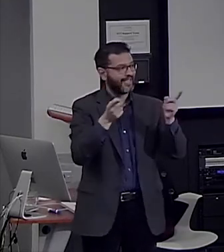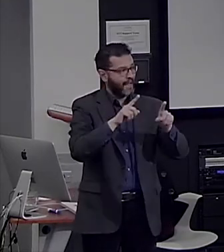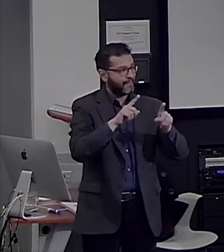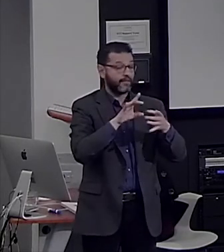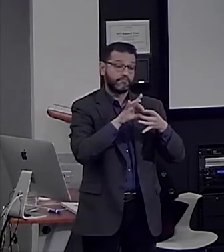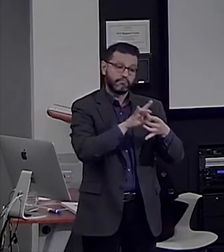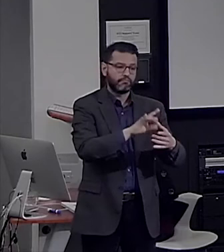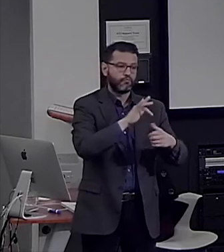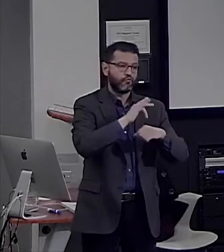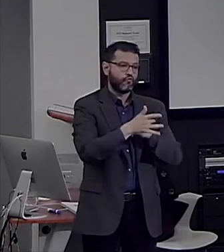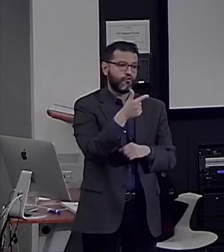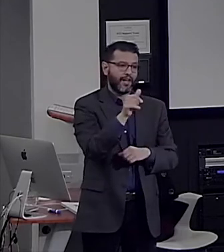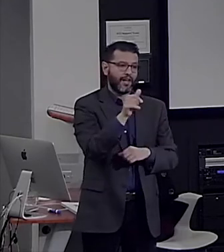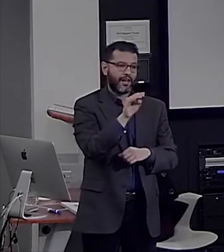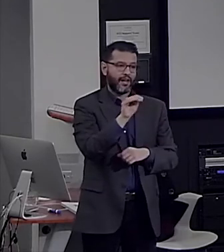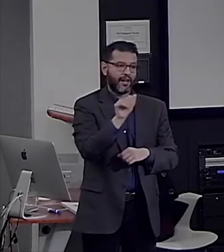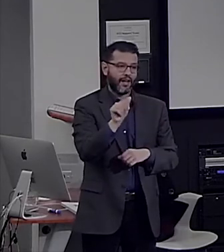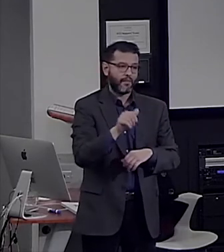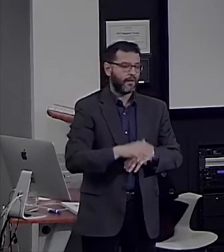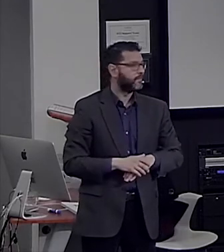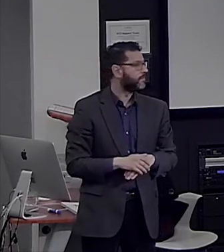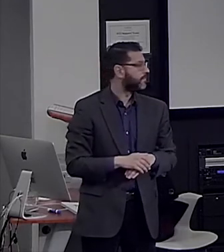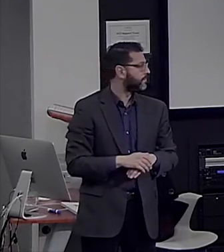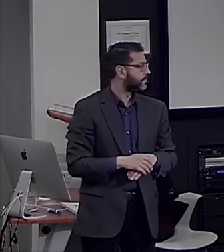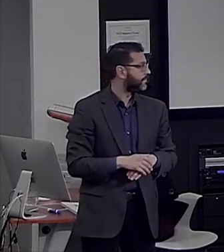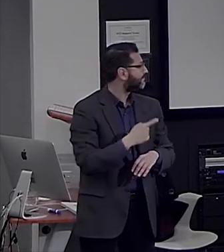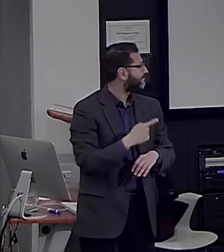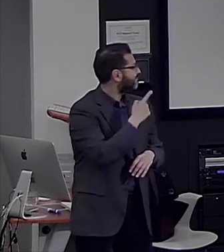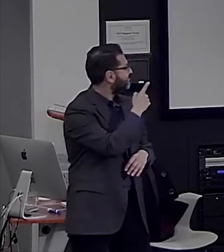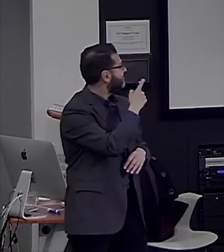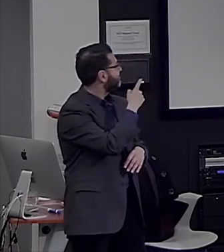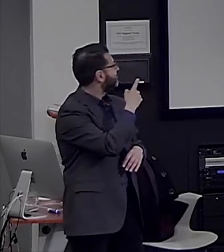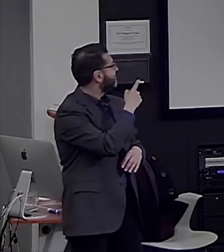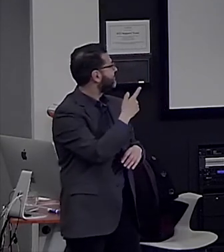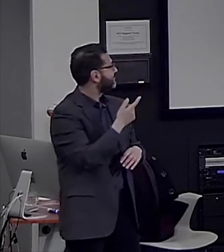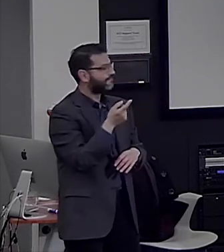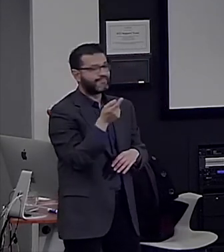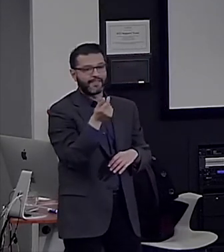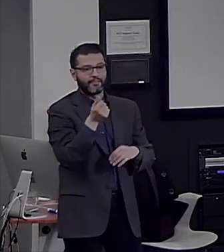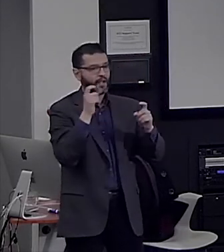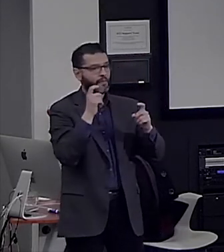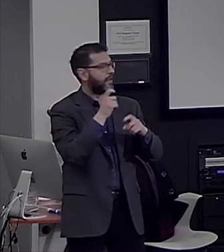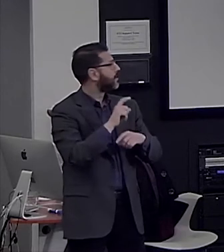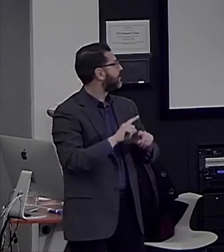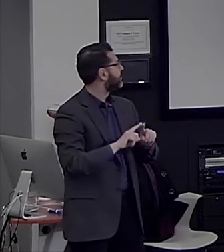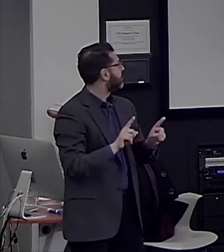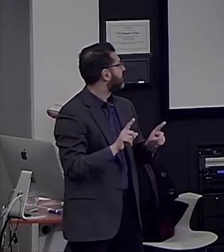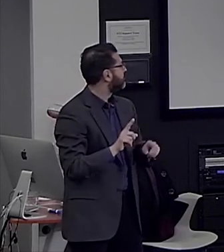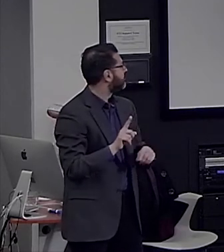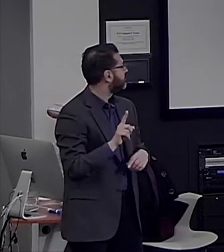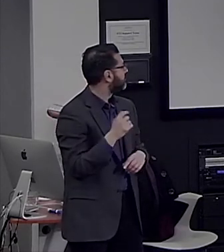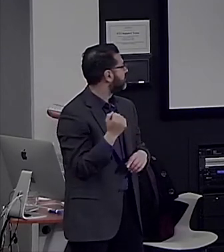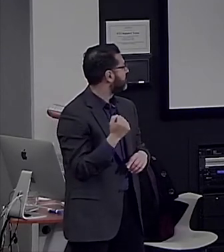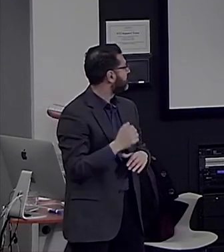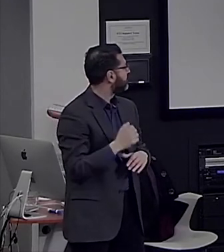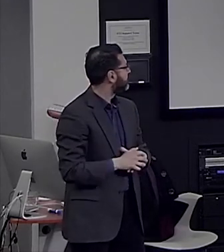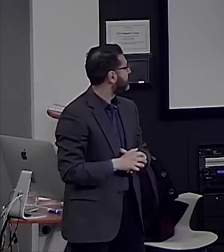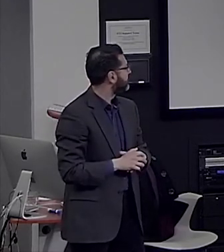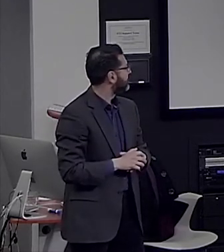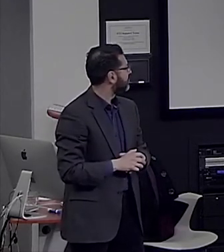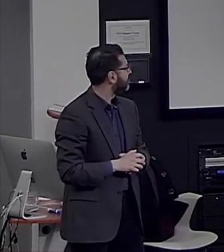and this is a little complicated but let me see if I can do this